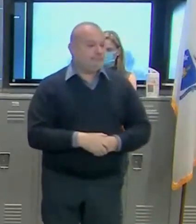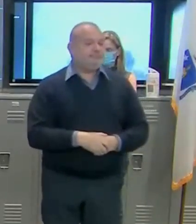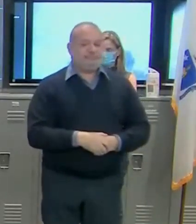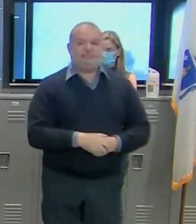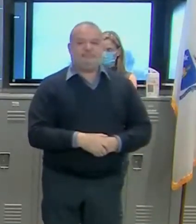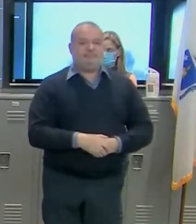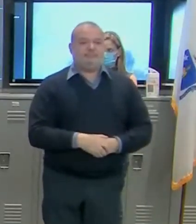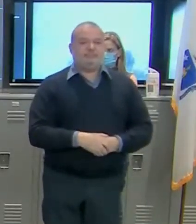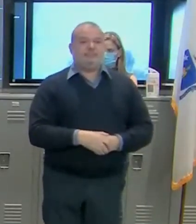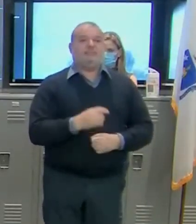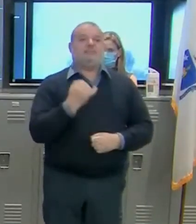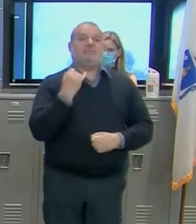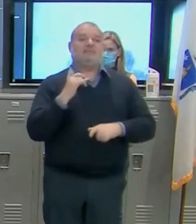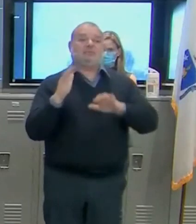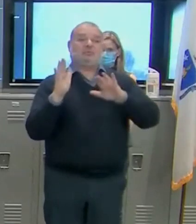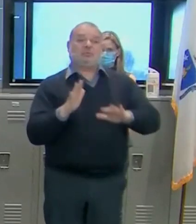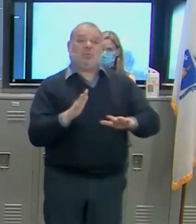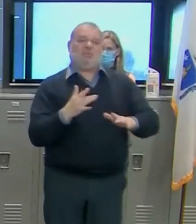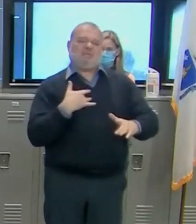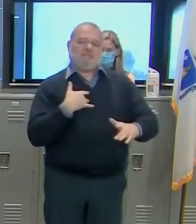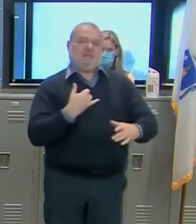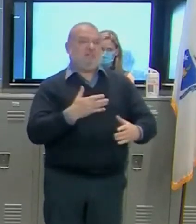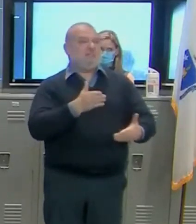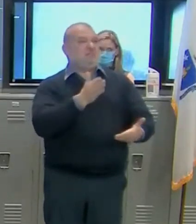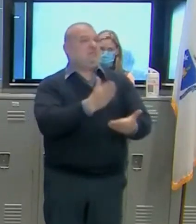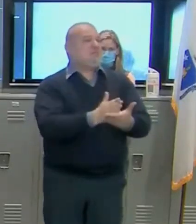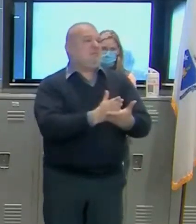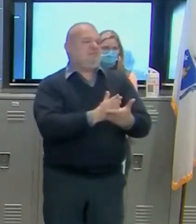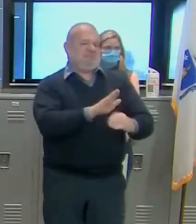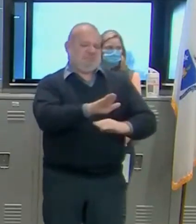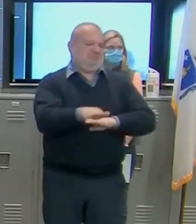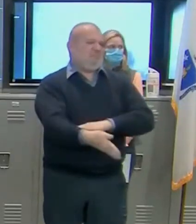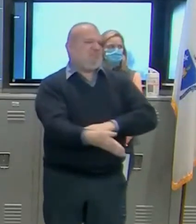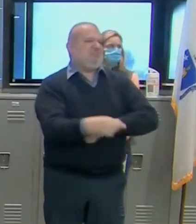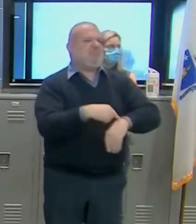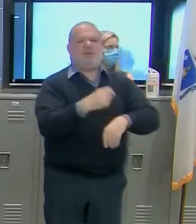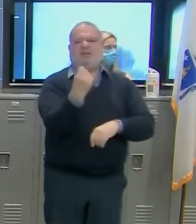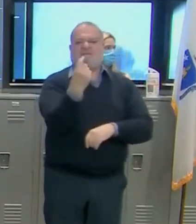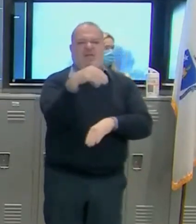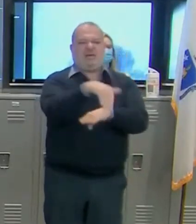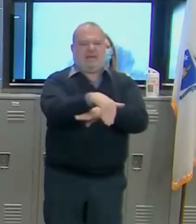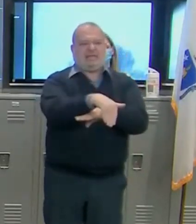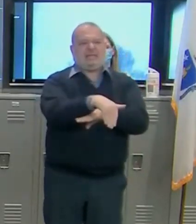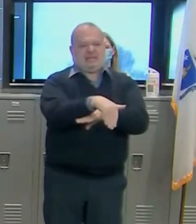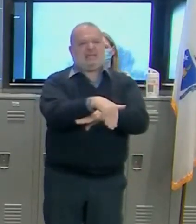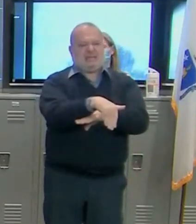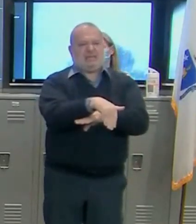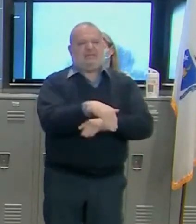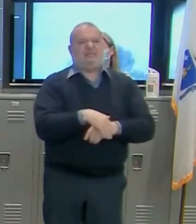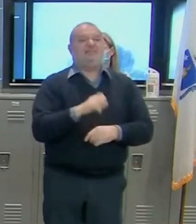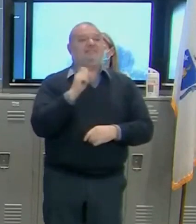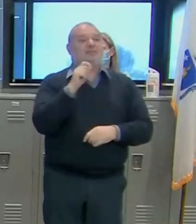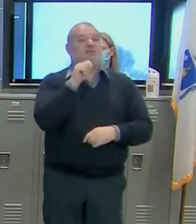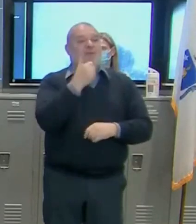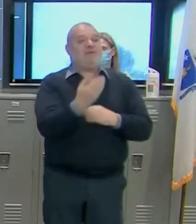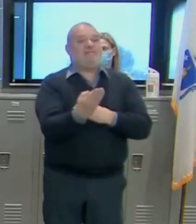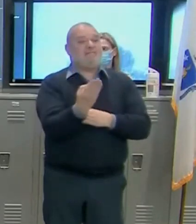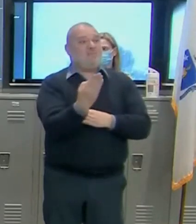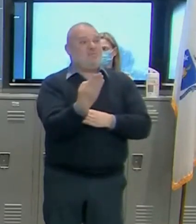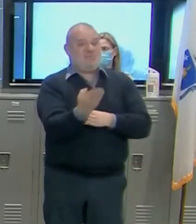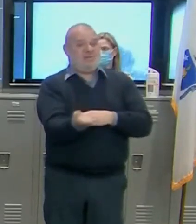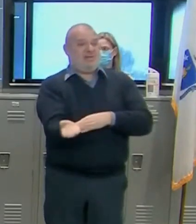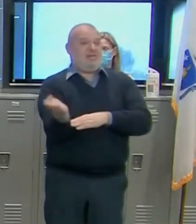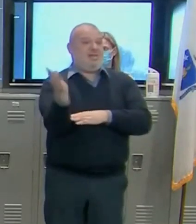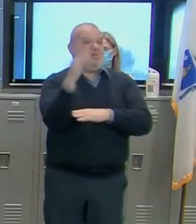snow will end sometime around 11, but tomorrow will continue to be a very long day in terms of cleanup, and in some cases that cleanup will probably